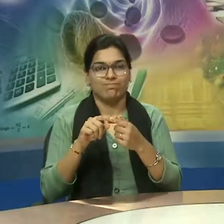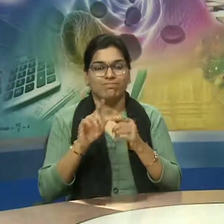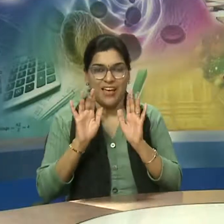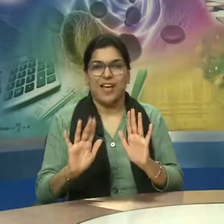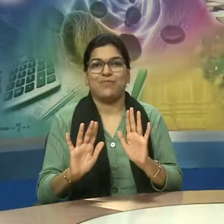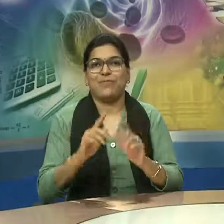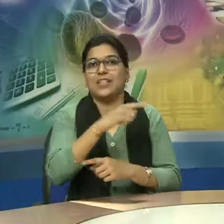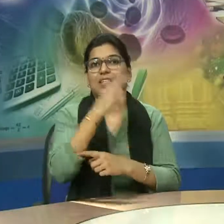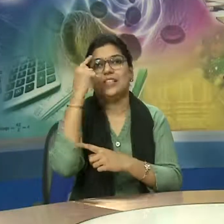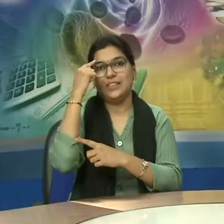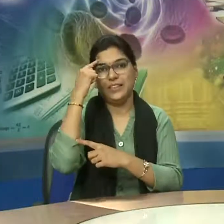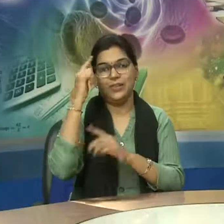present,